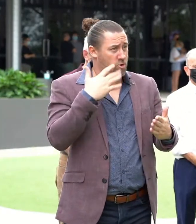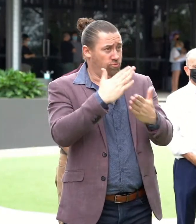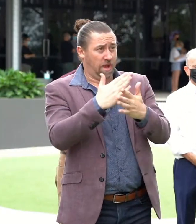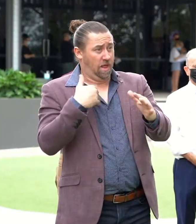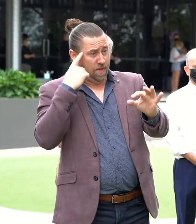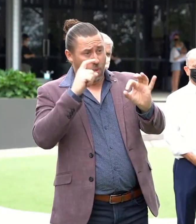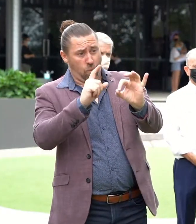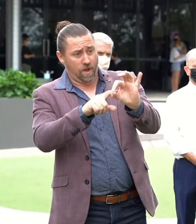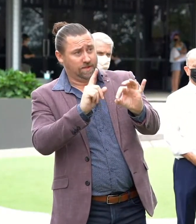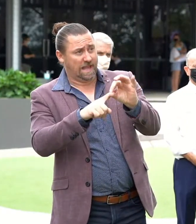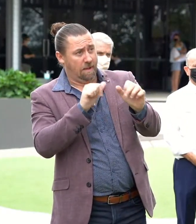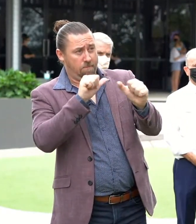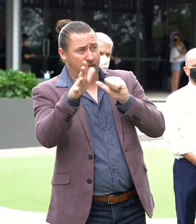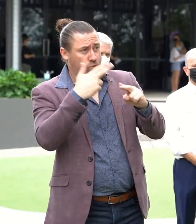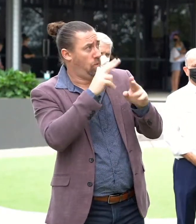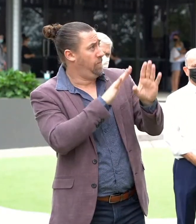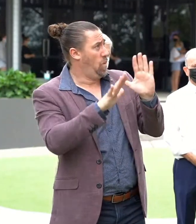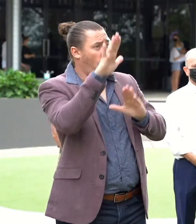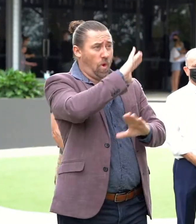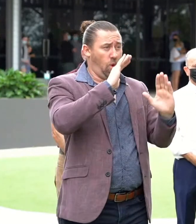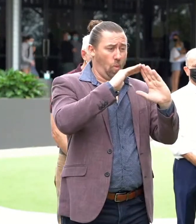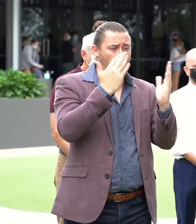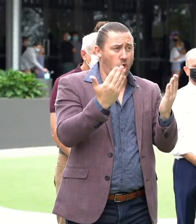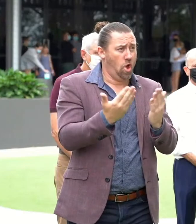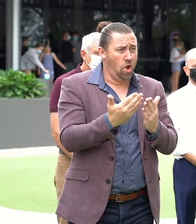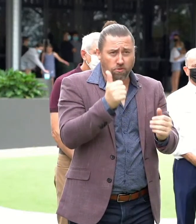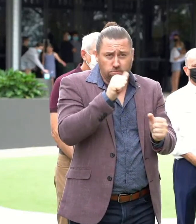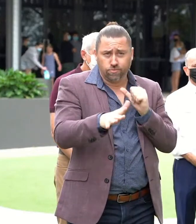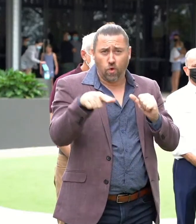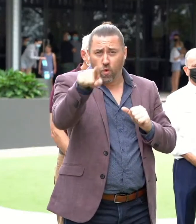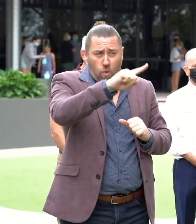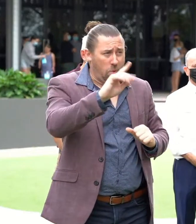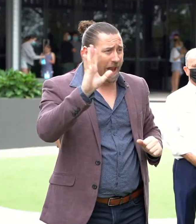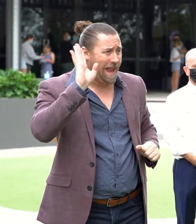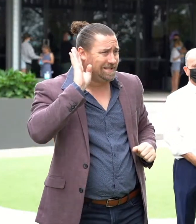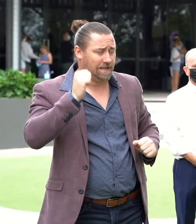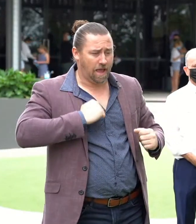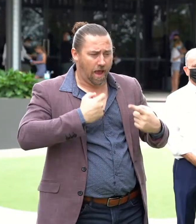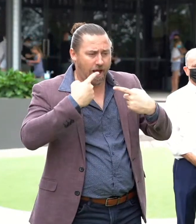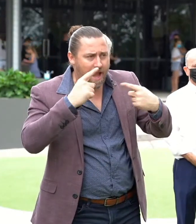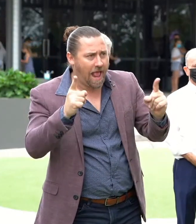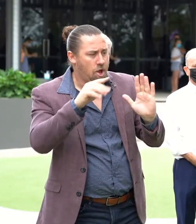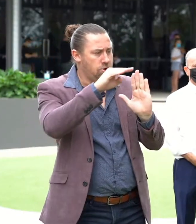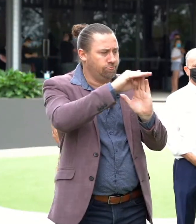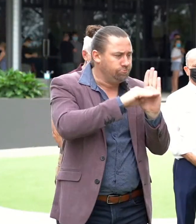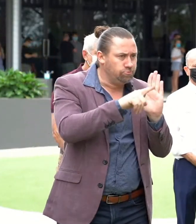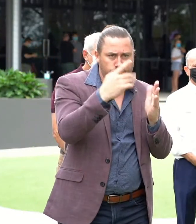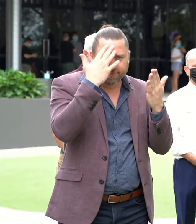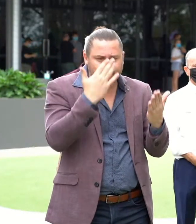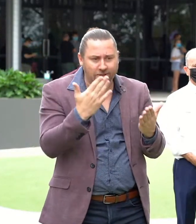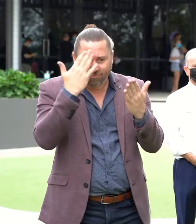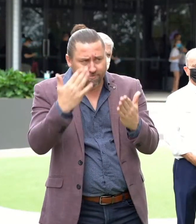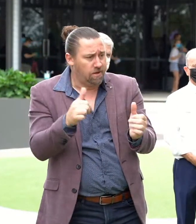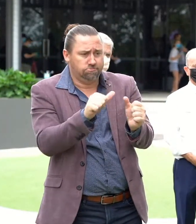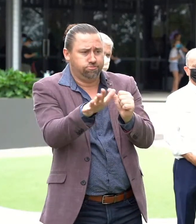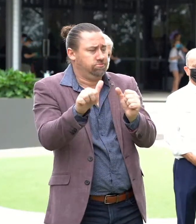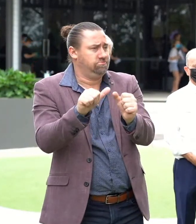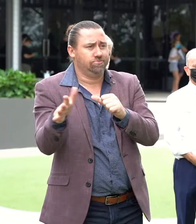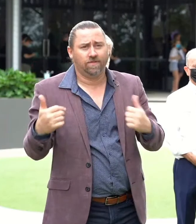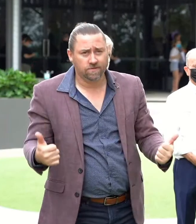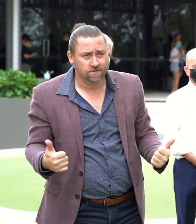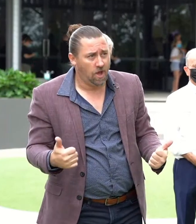have responded to the calls of the government and the various measures we've put in place. But as Dr. Smith said, there's only